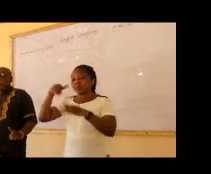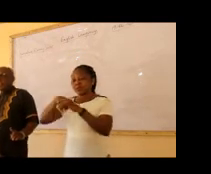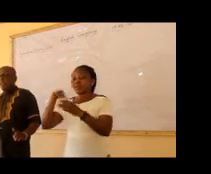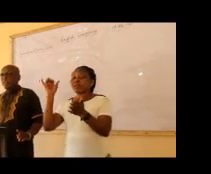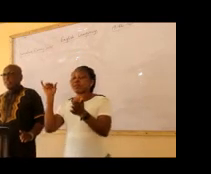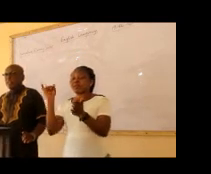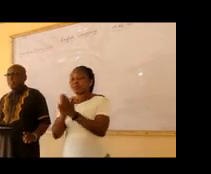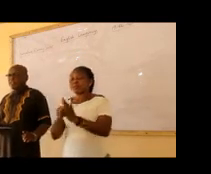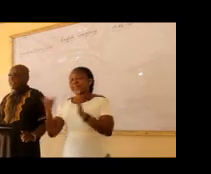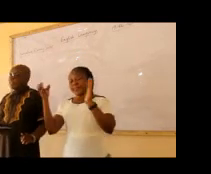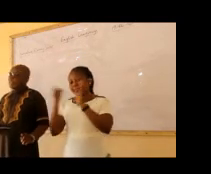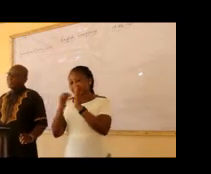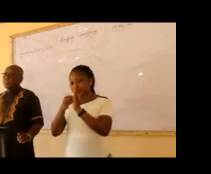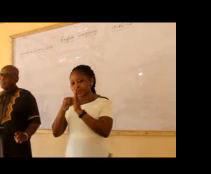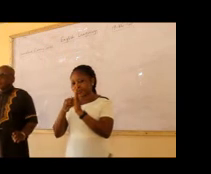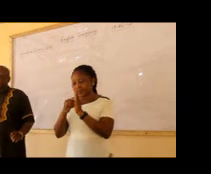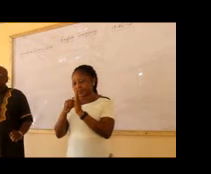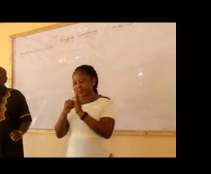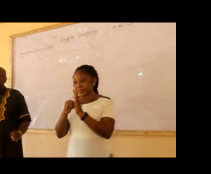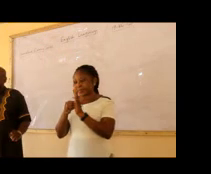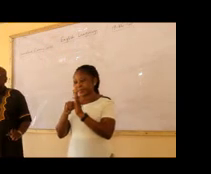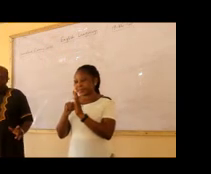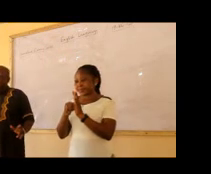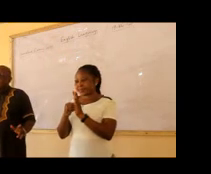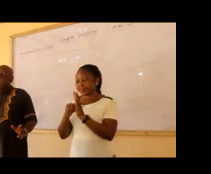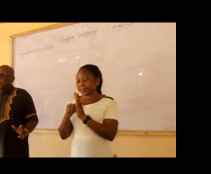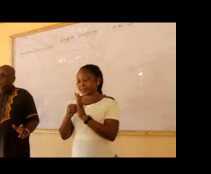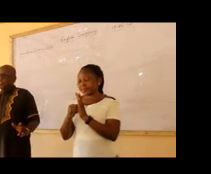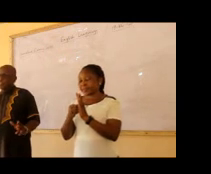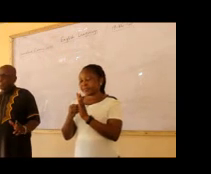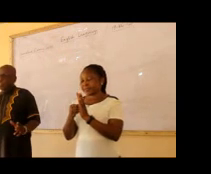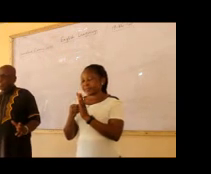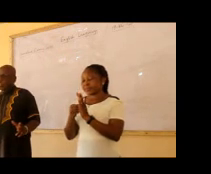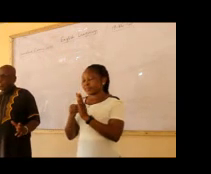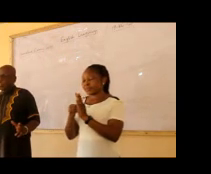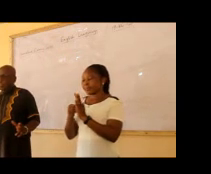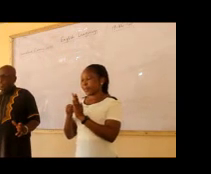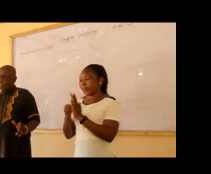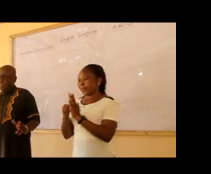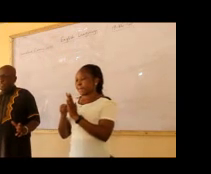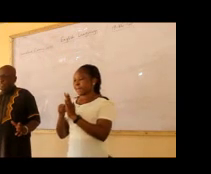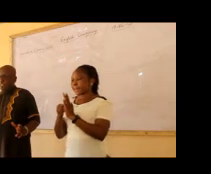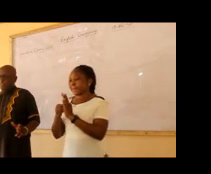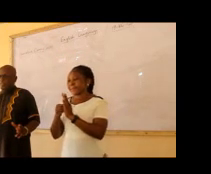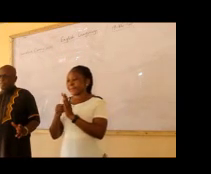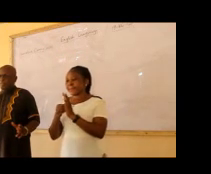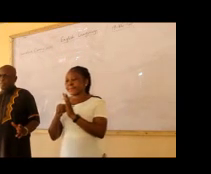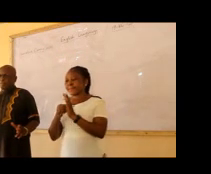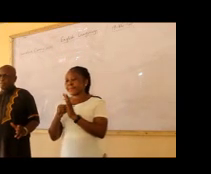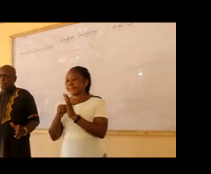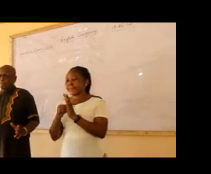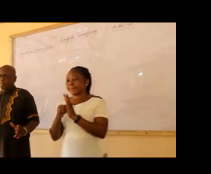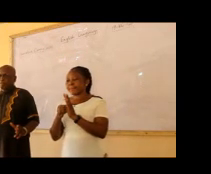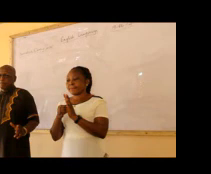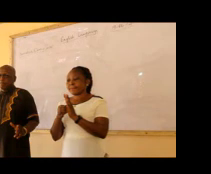first sentence or the first 2